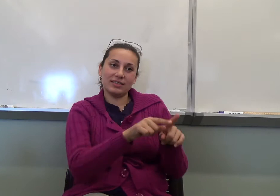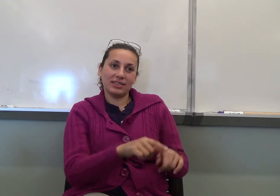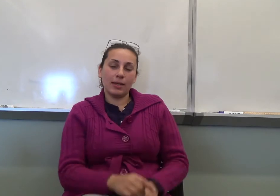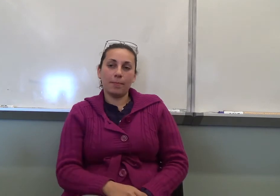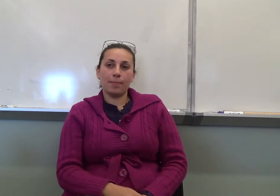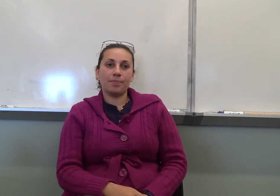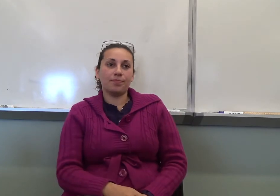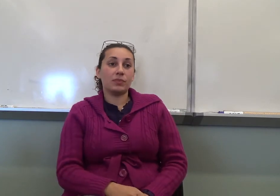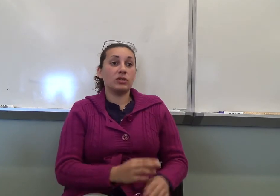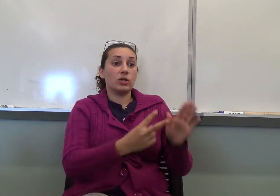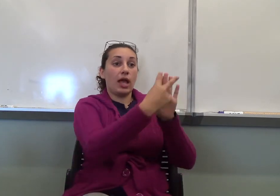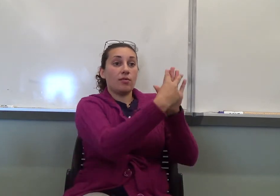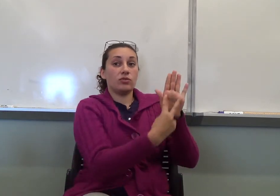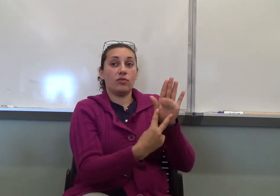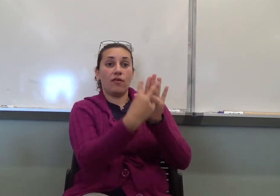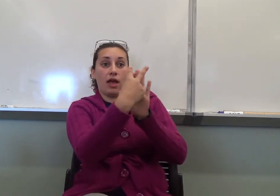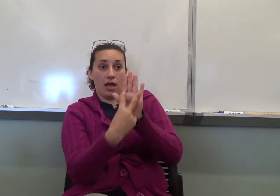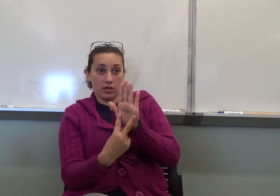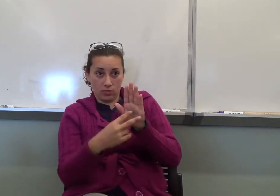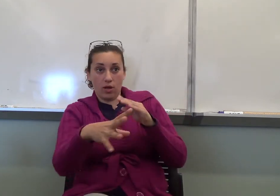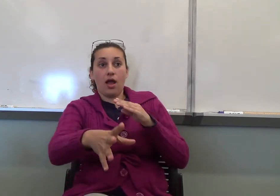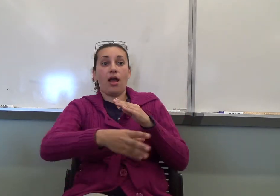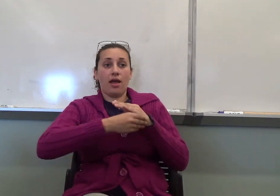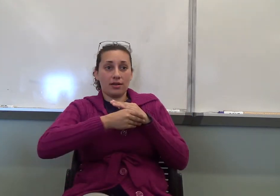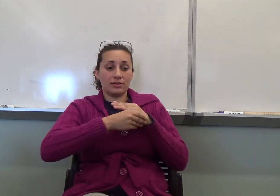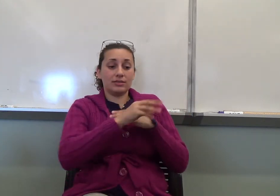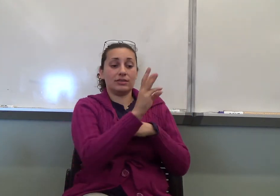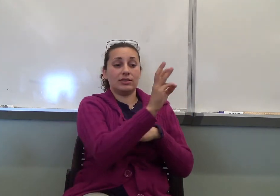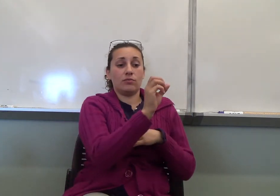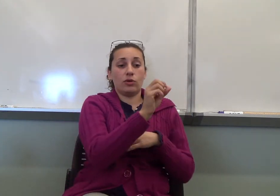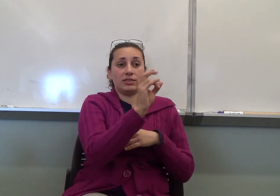absolute values, 6.7 and 4.2.